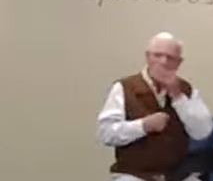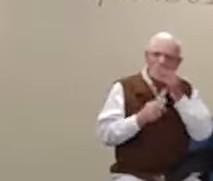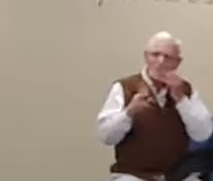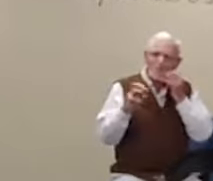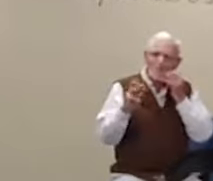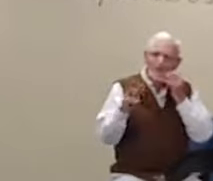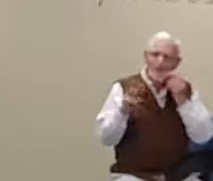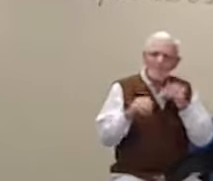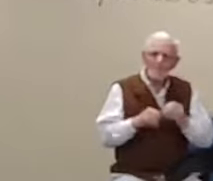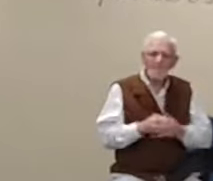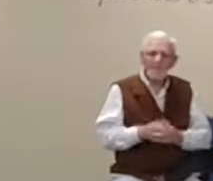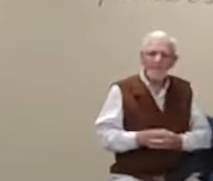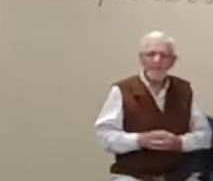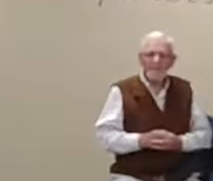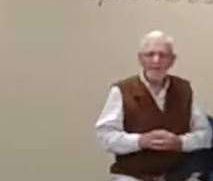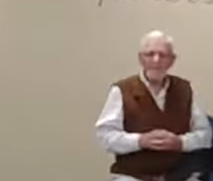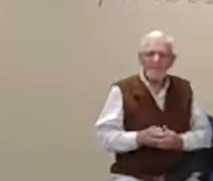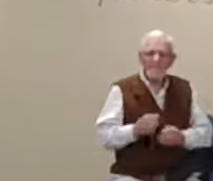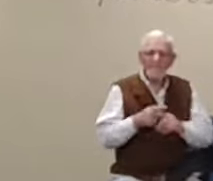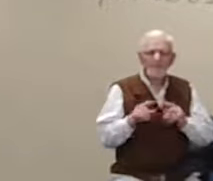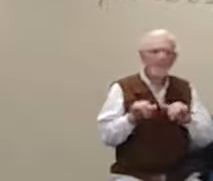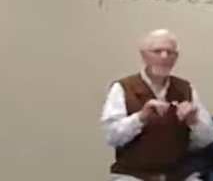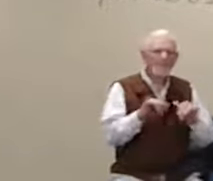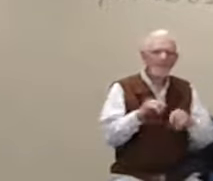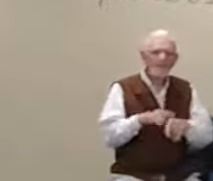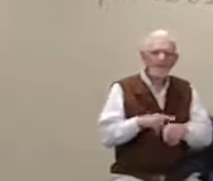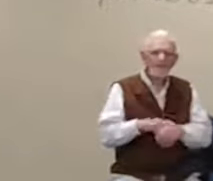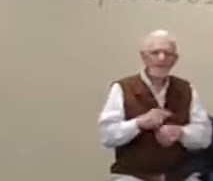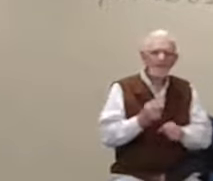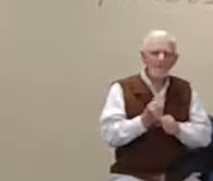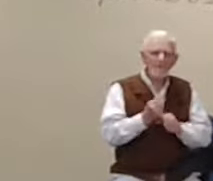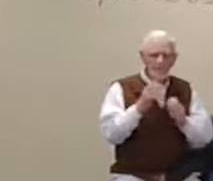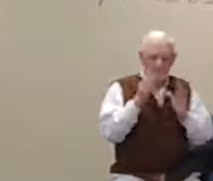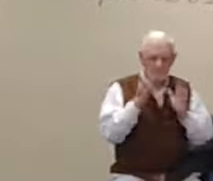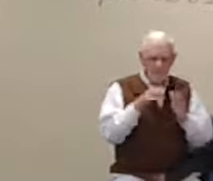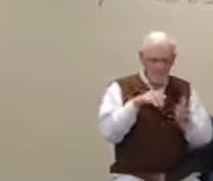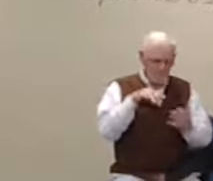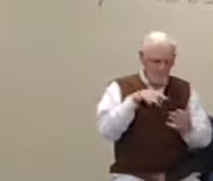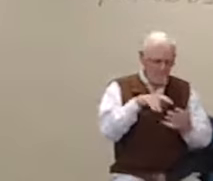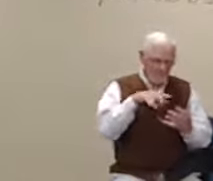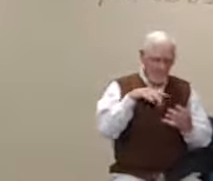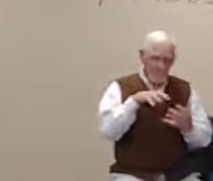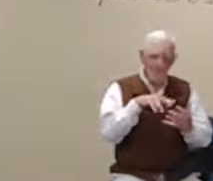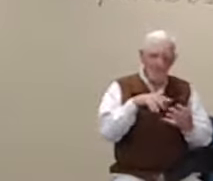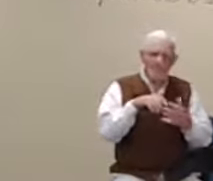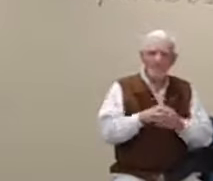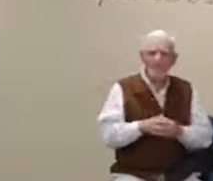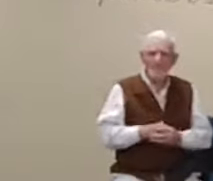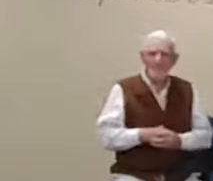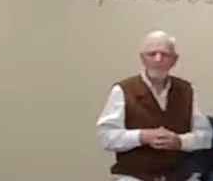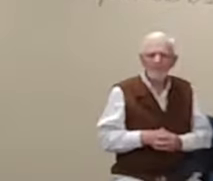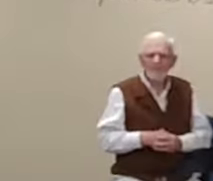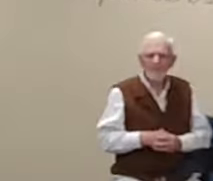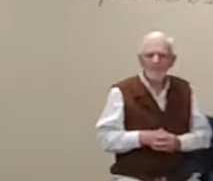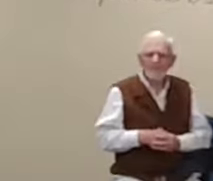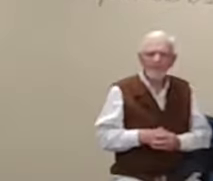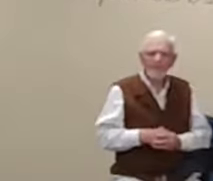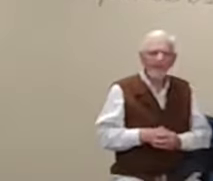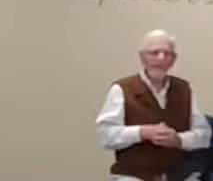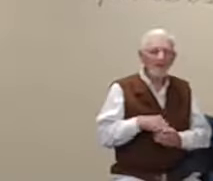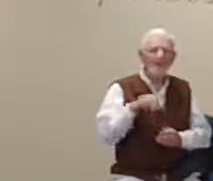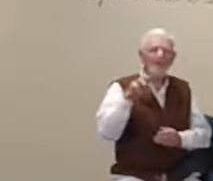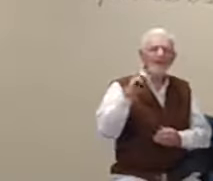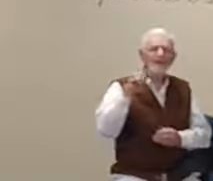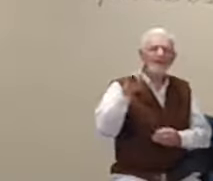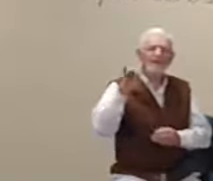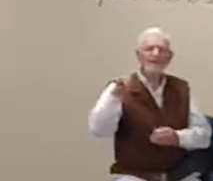Wow. But at the same time, it takes meditation. As far as I understand, Psalm 1 is talking about meditating in the Word